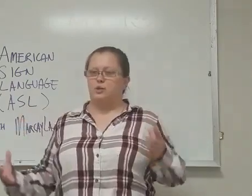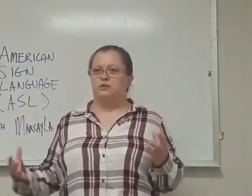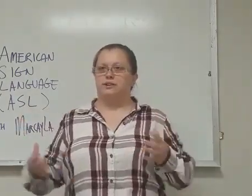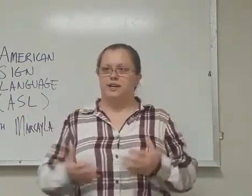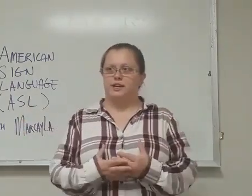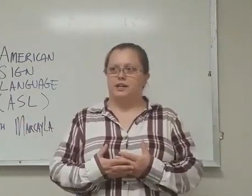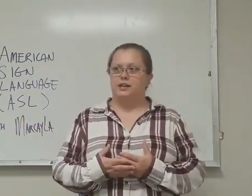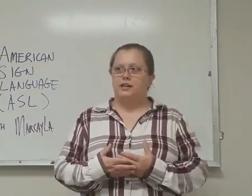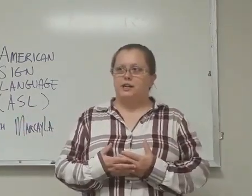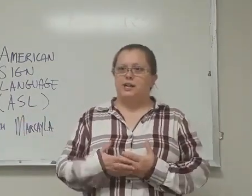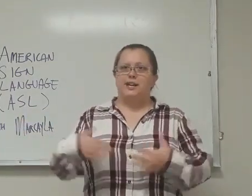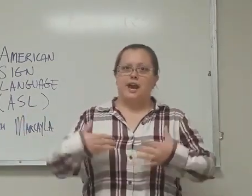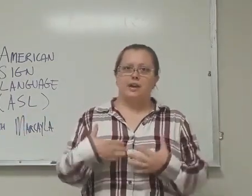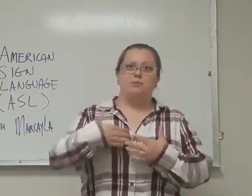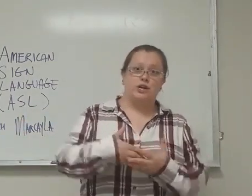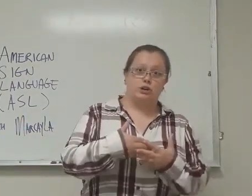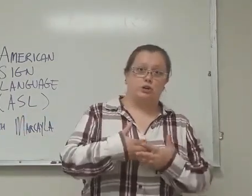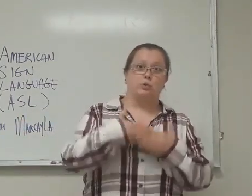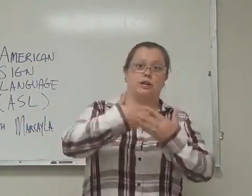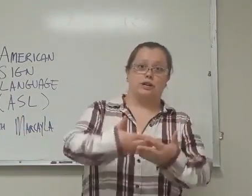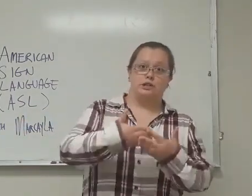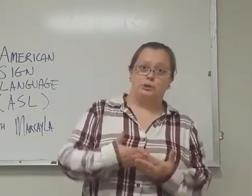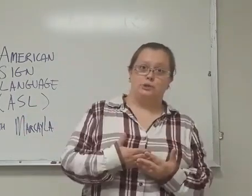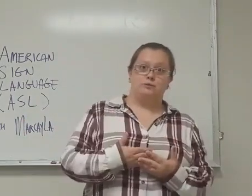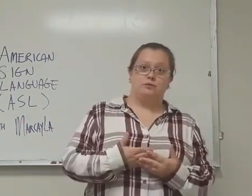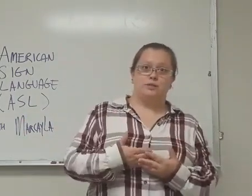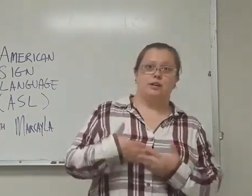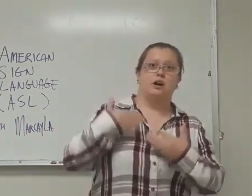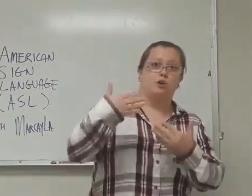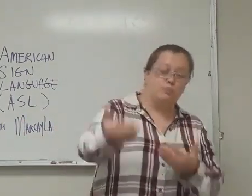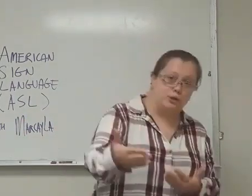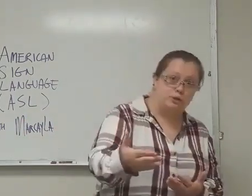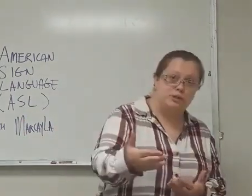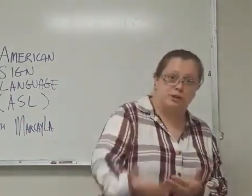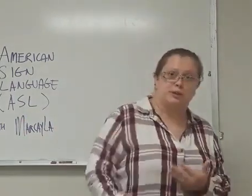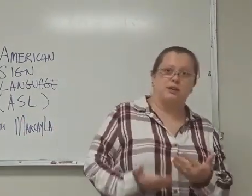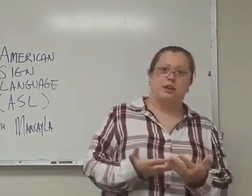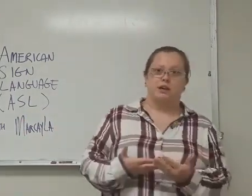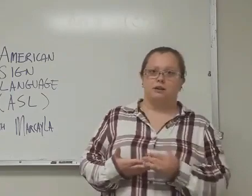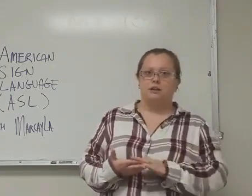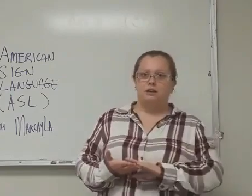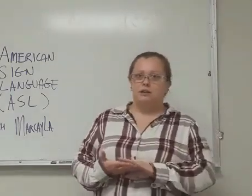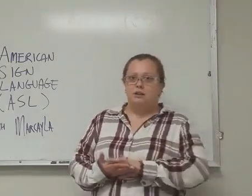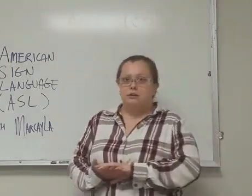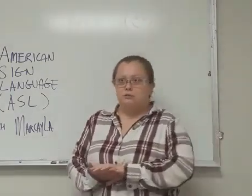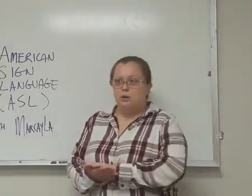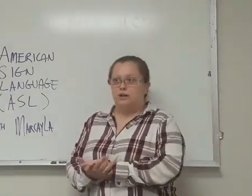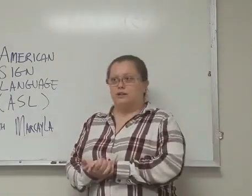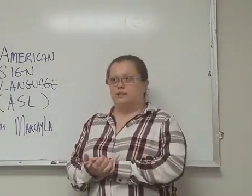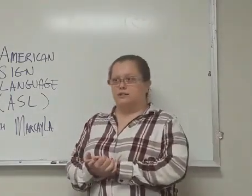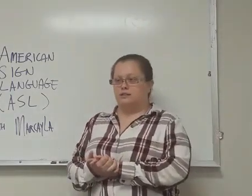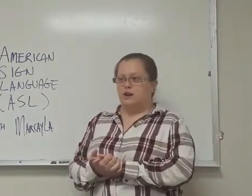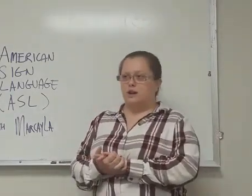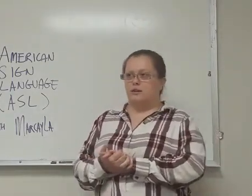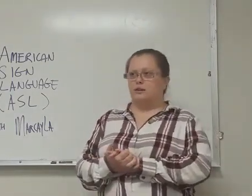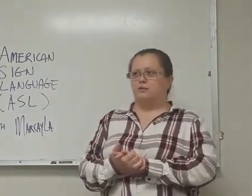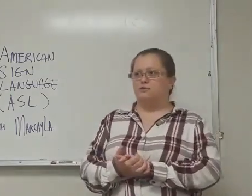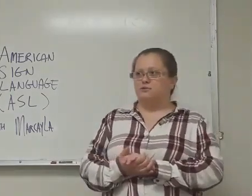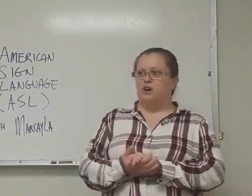of like a, "Hey, I'm here, what can I do to help you" type of thing. Whereas kind of,